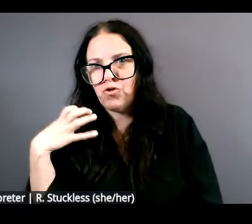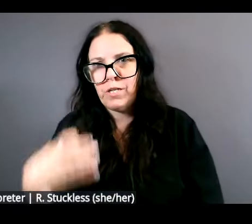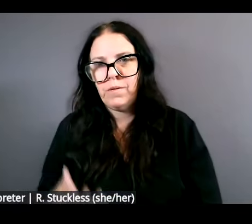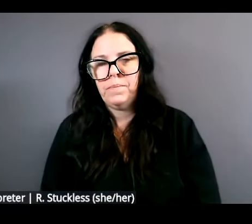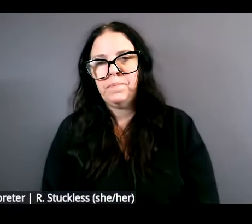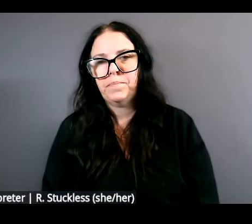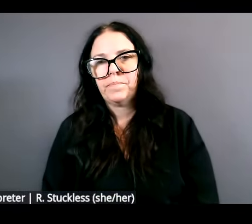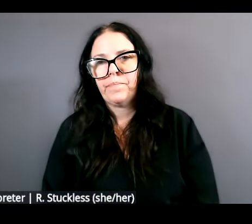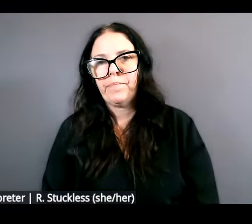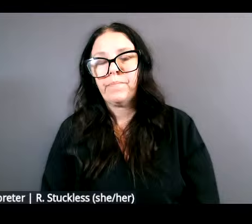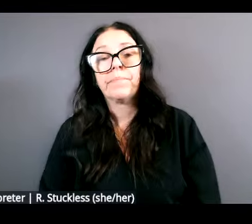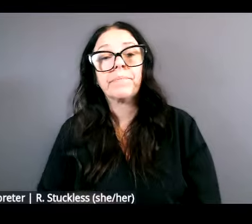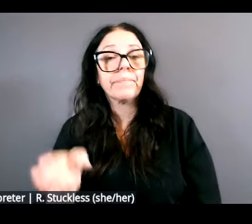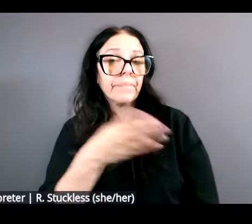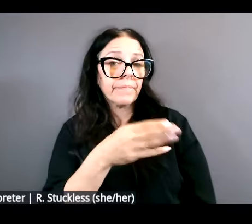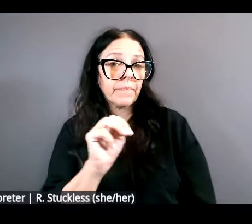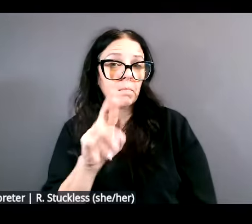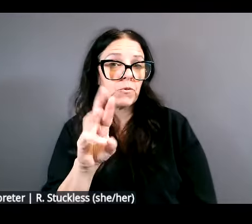Wiggins.